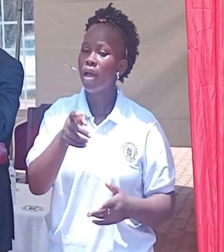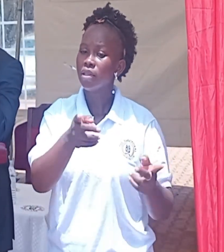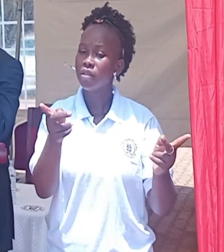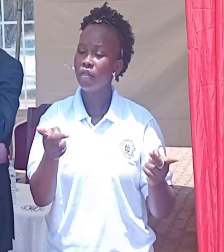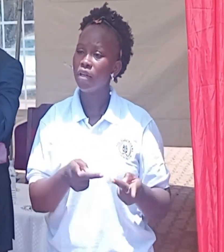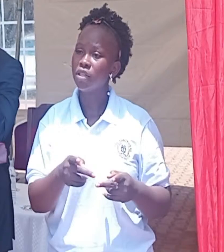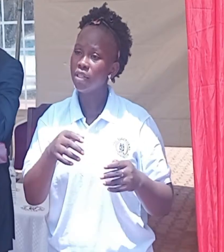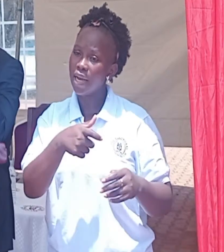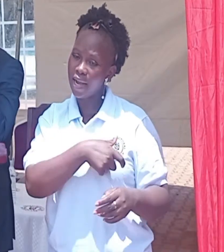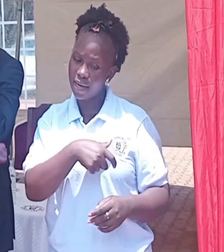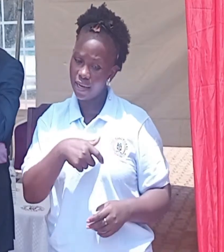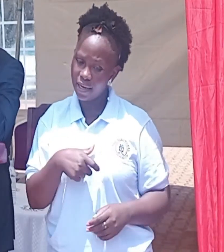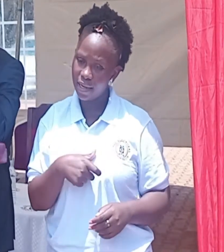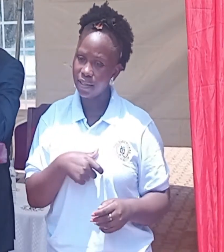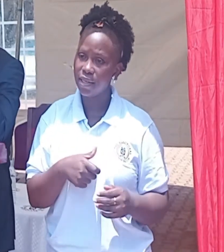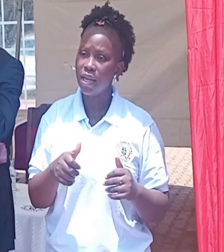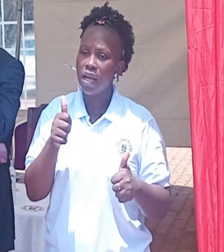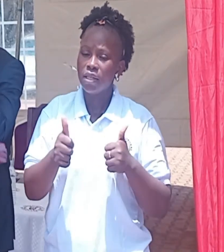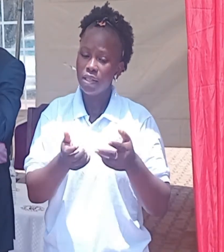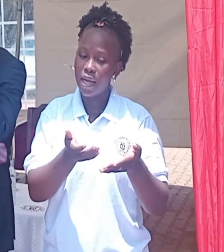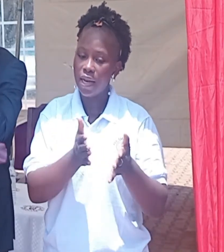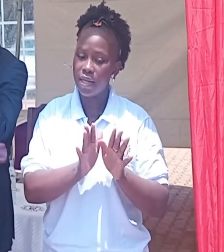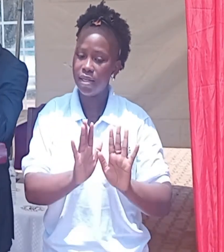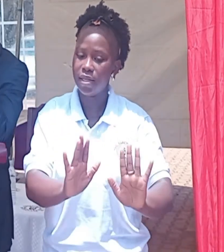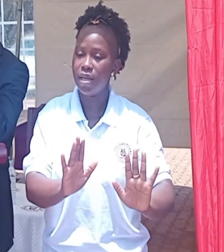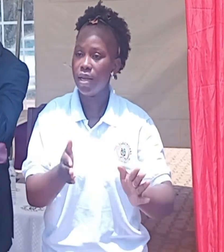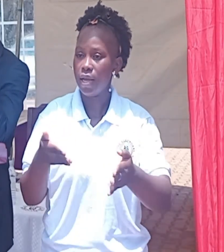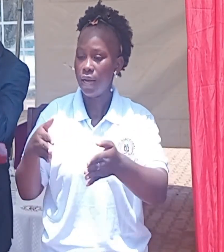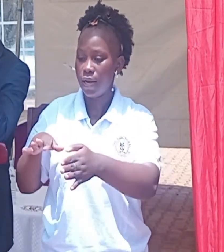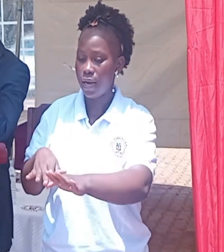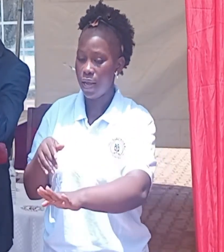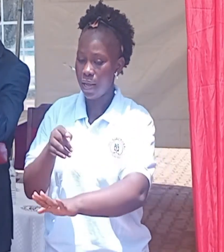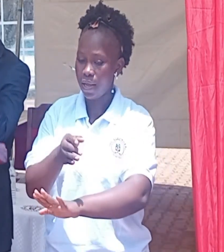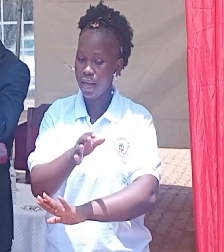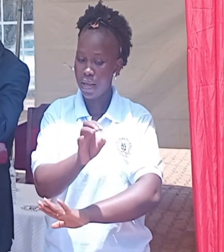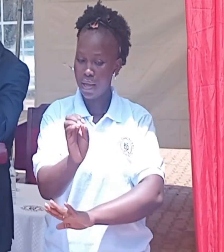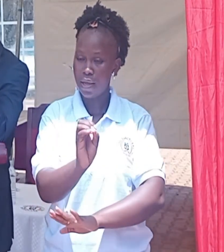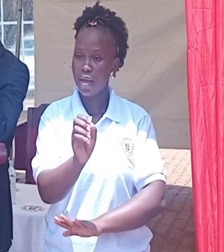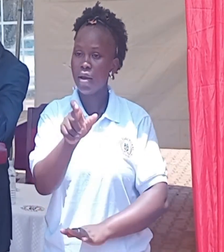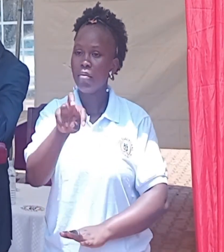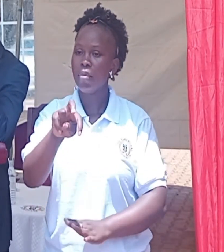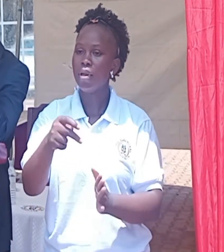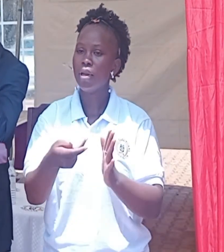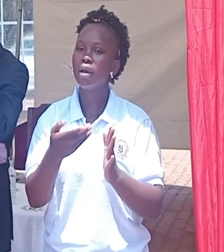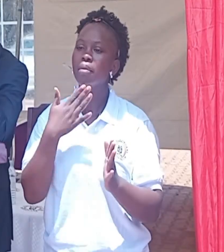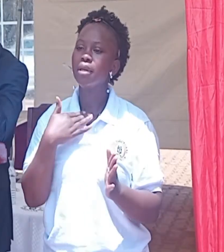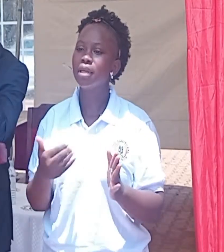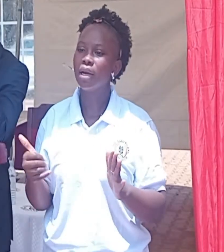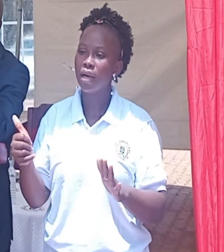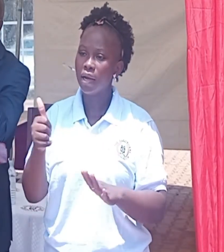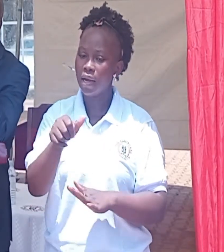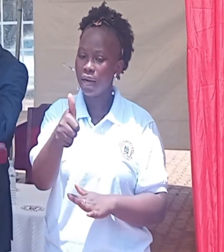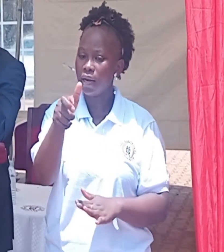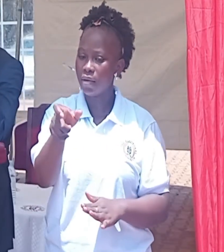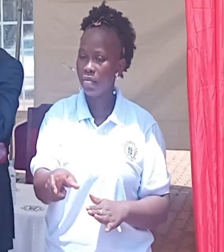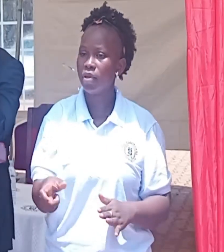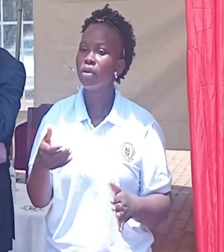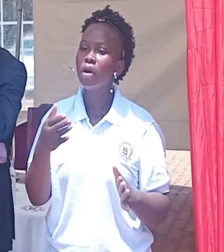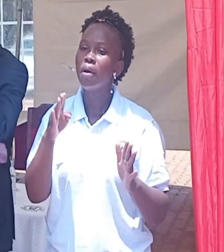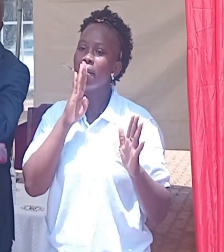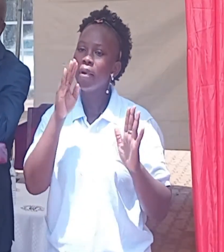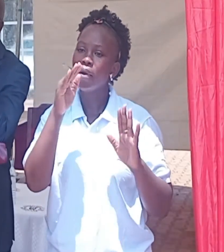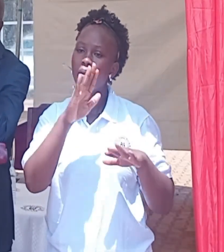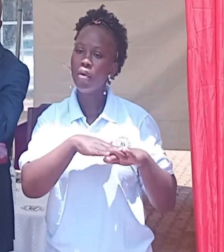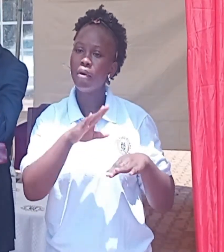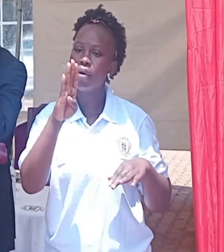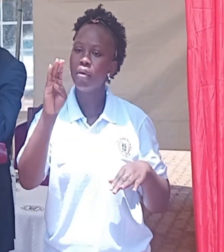kya candidate kyalese nga afudde tusobole okujjuza wabeerewo candidate anaabeera ku ballot paper